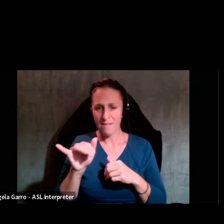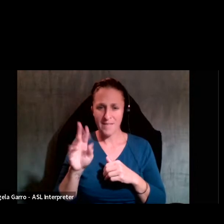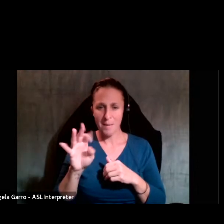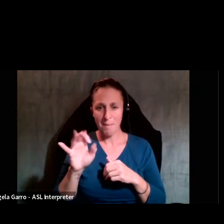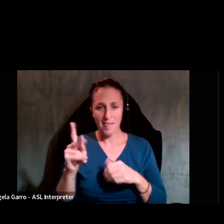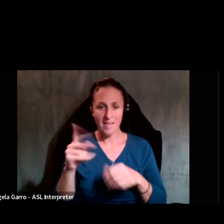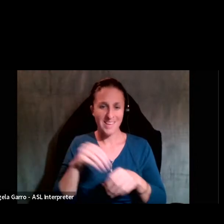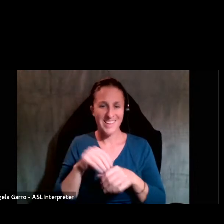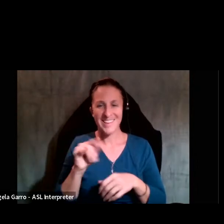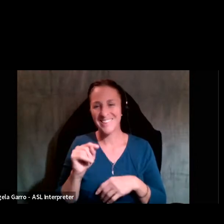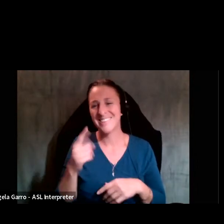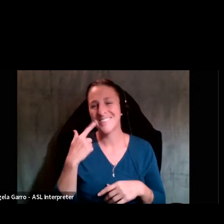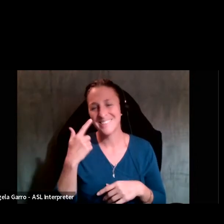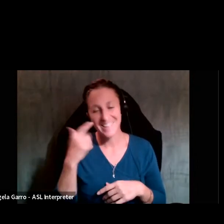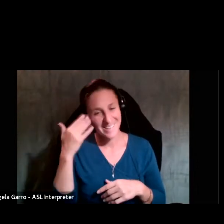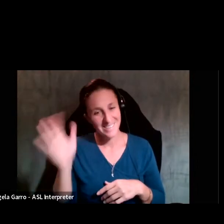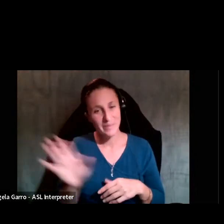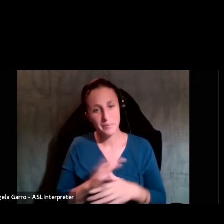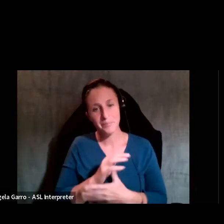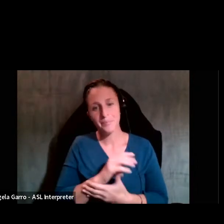right? Okay.